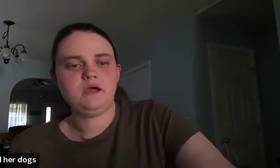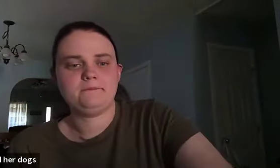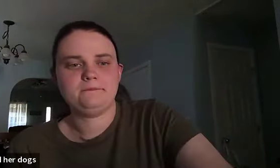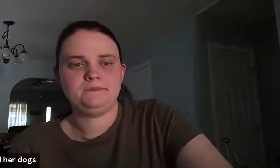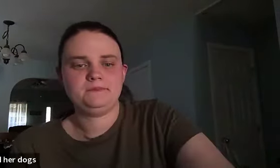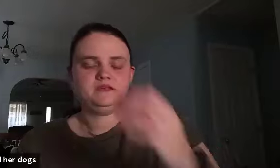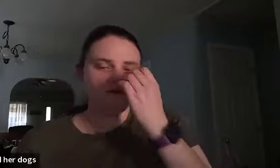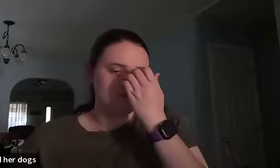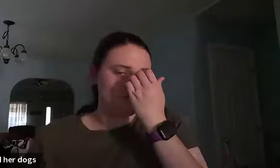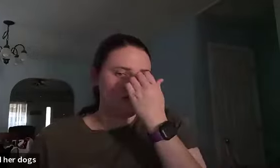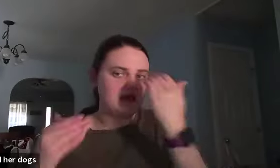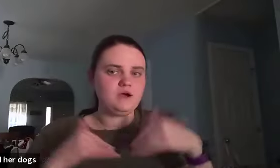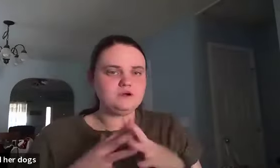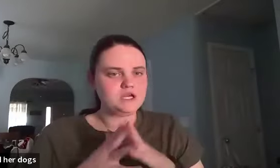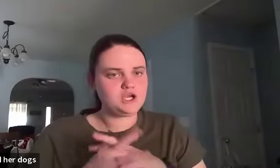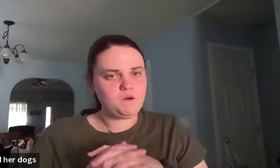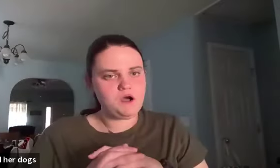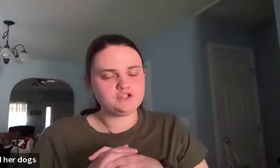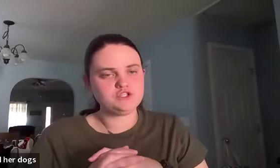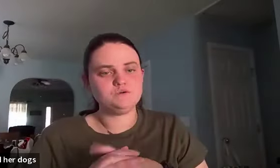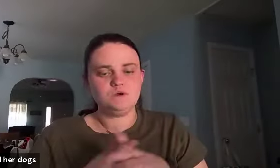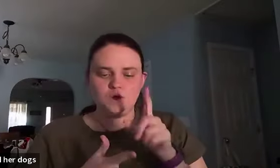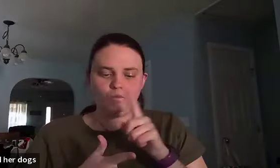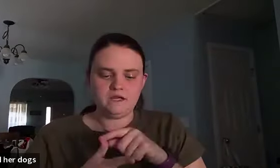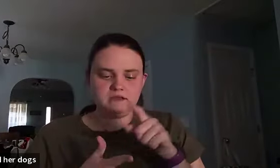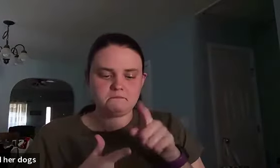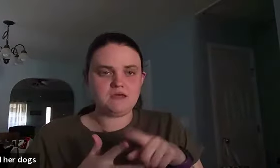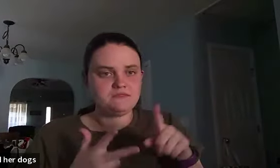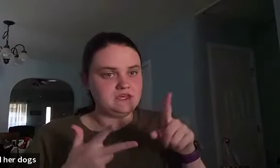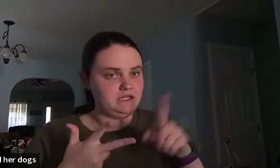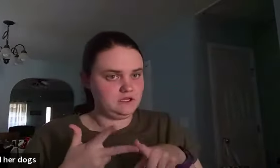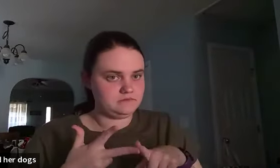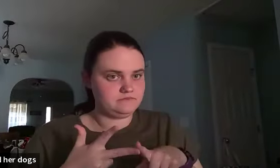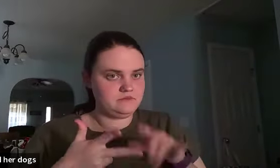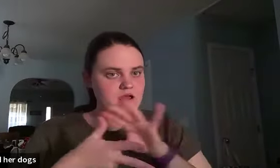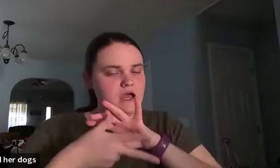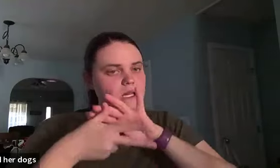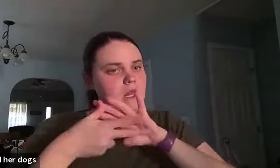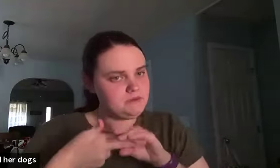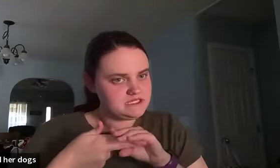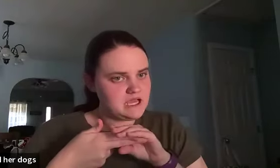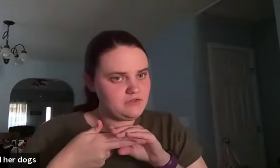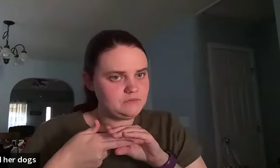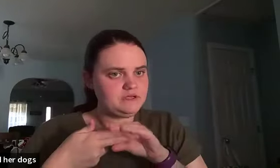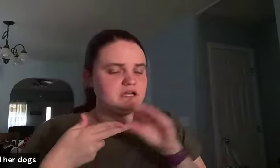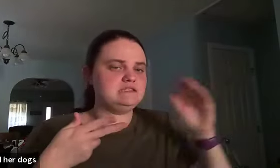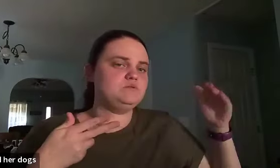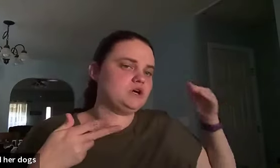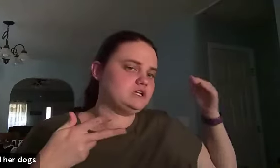Okay. So now we're going to go on to week, month, and year. I clump them together because then we're going to